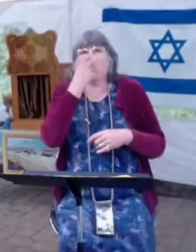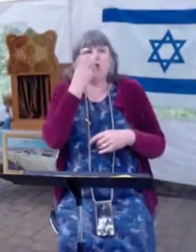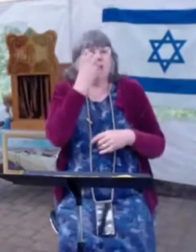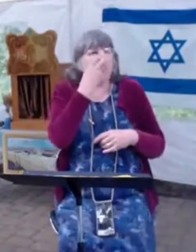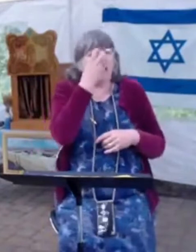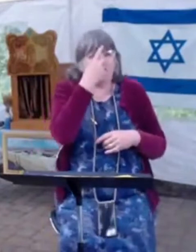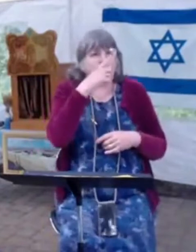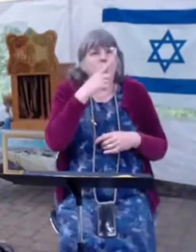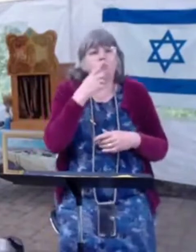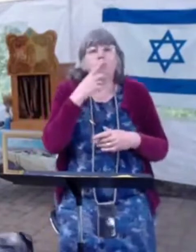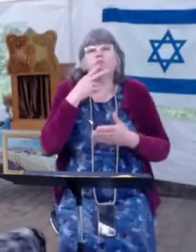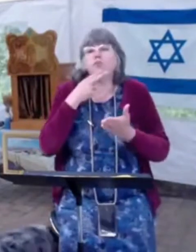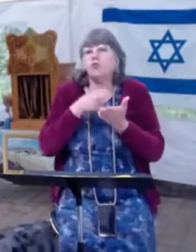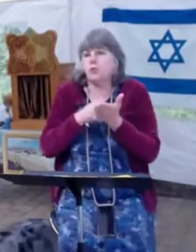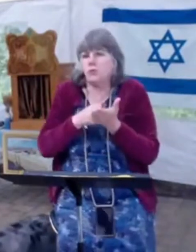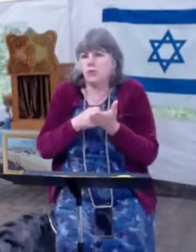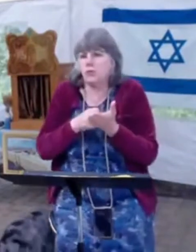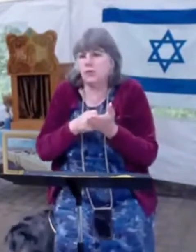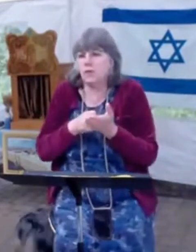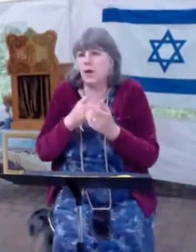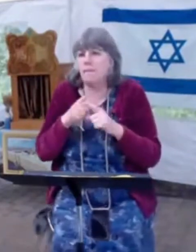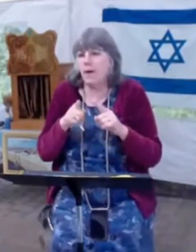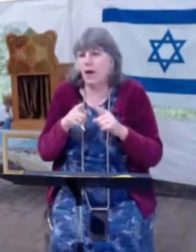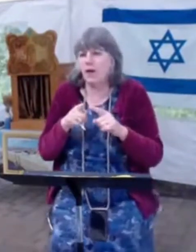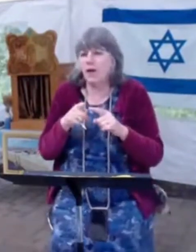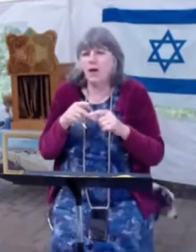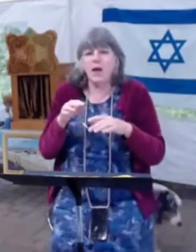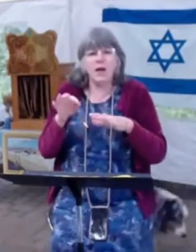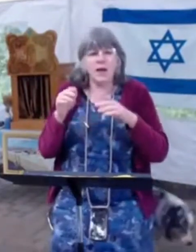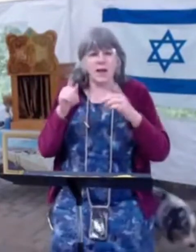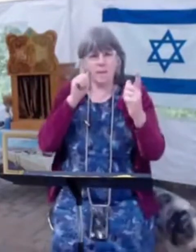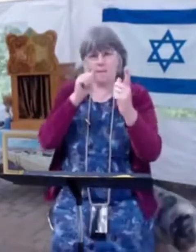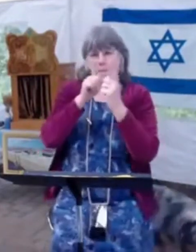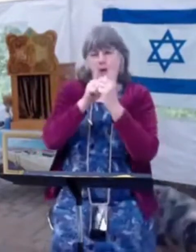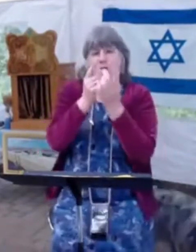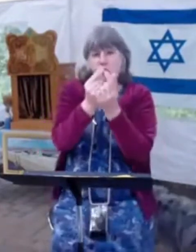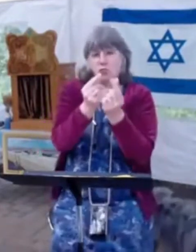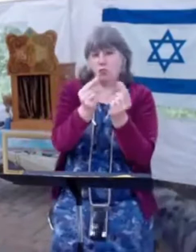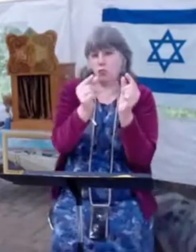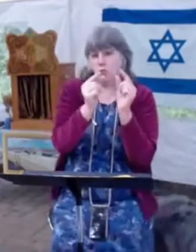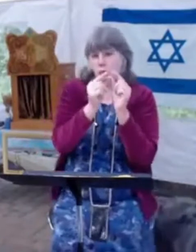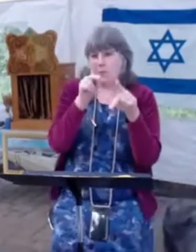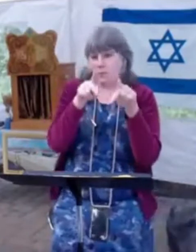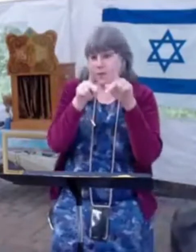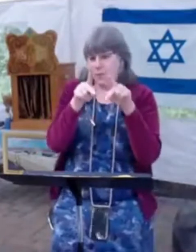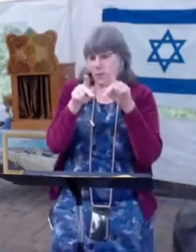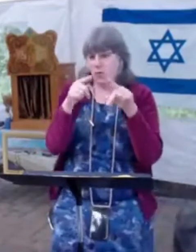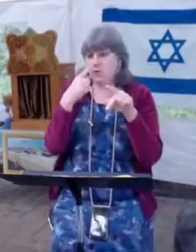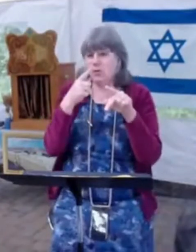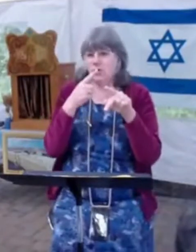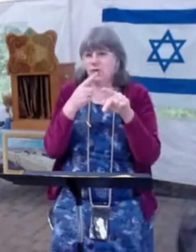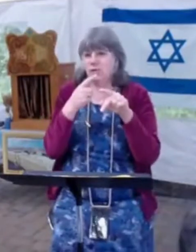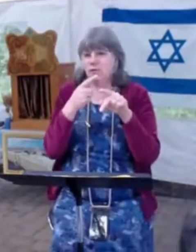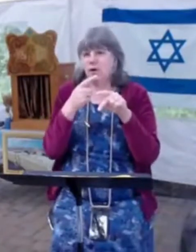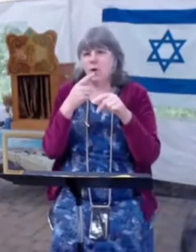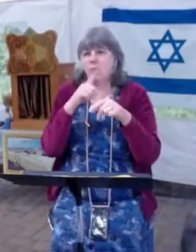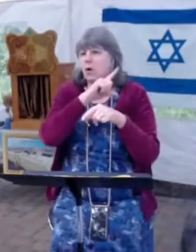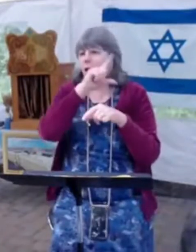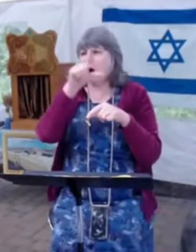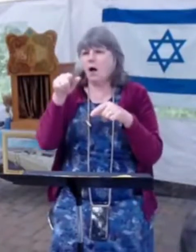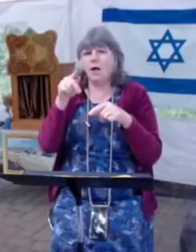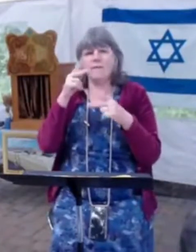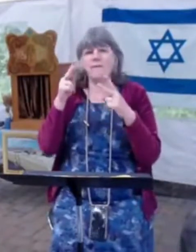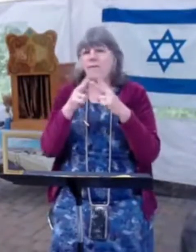from different countries, but we were all brothers and sisters. There was no economic differences. There was